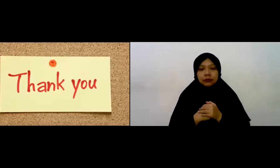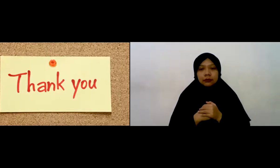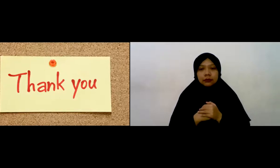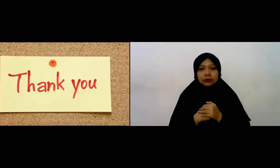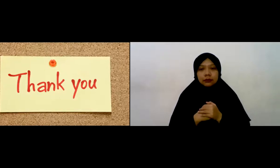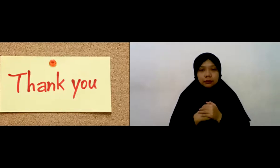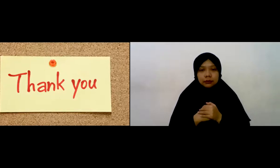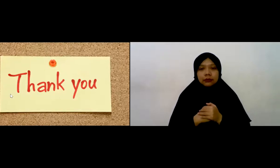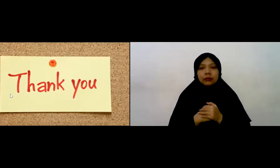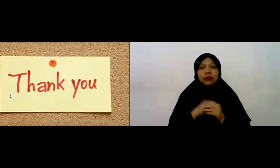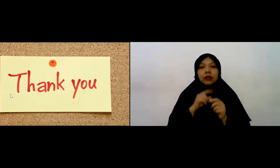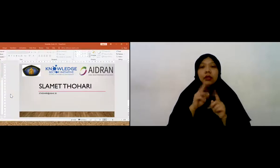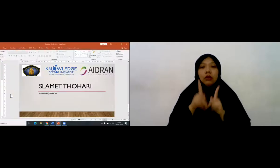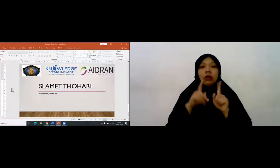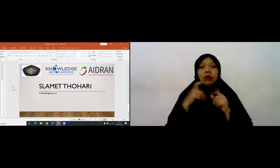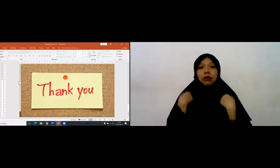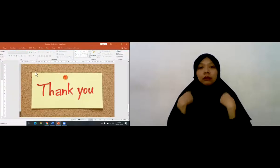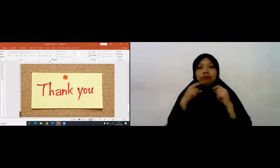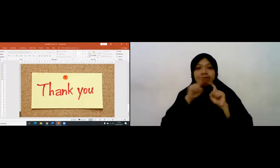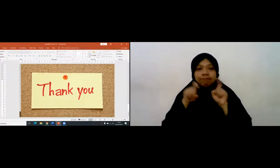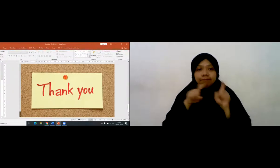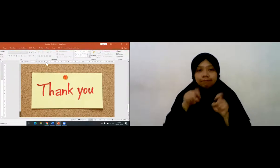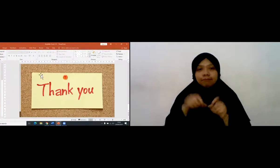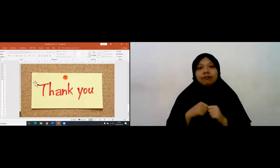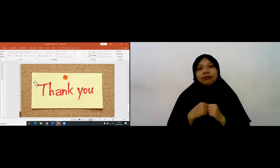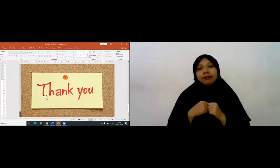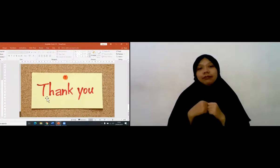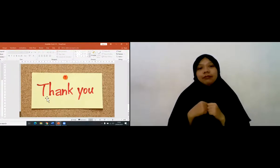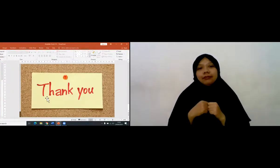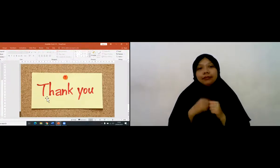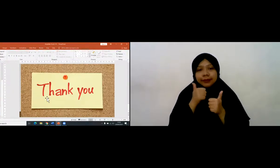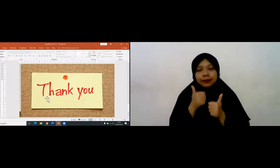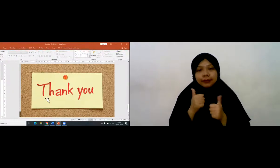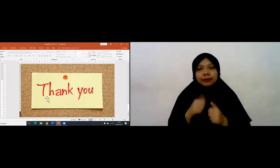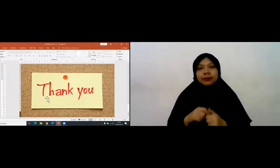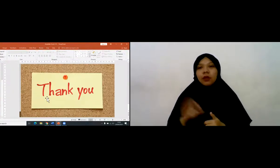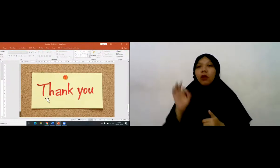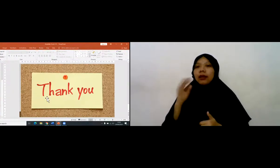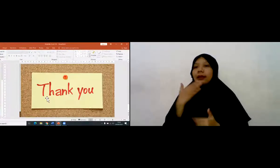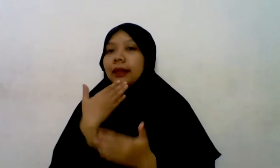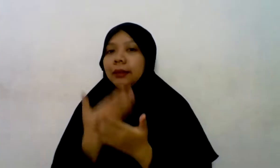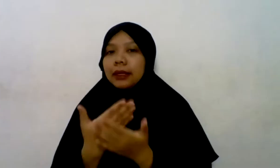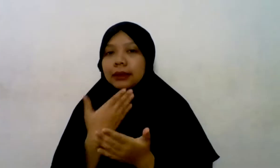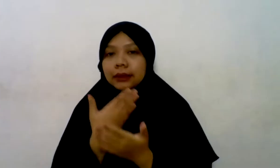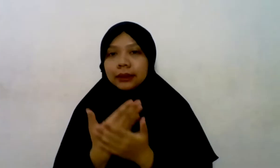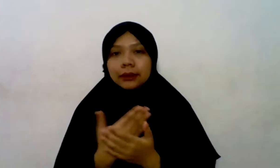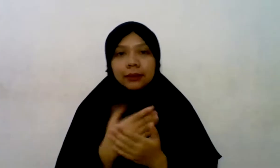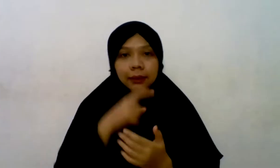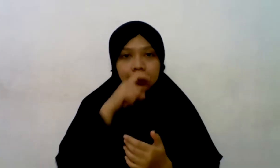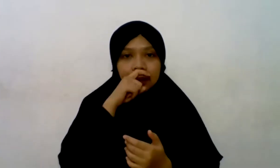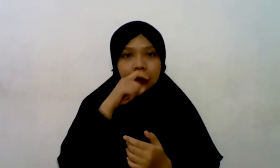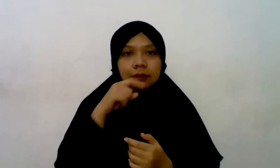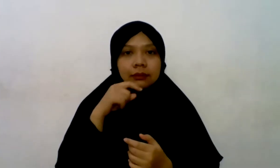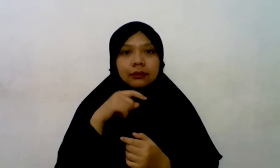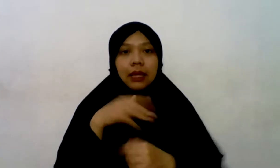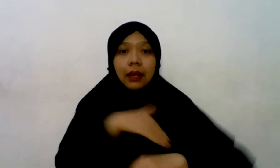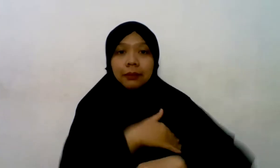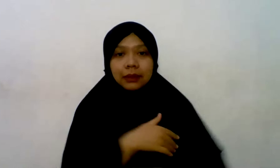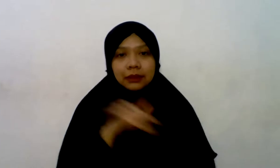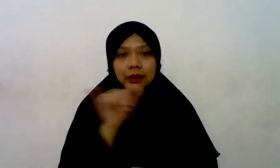question from you all. Thank you, Pak Slamet. Thank you again, Budina. So let's now go